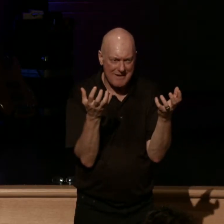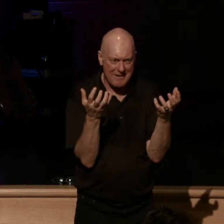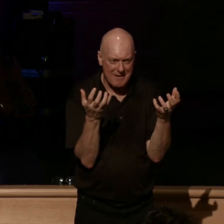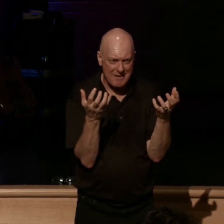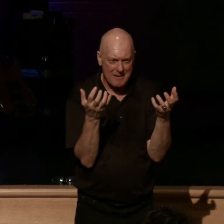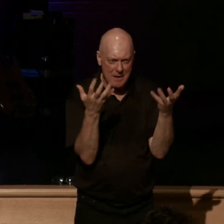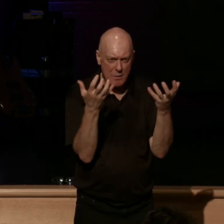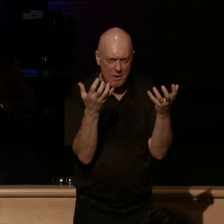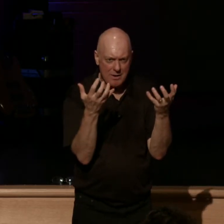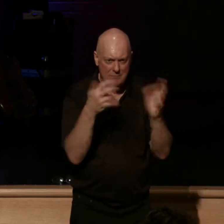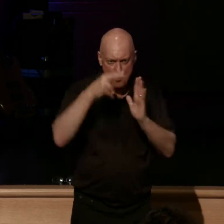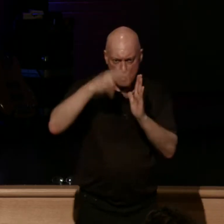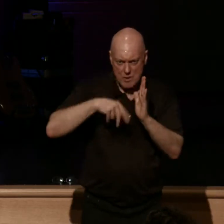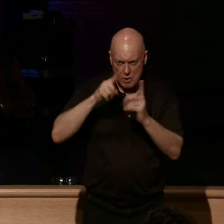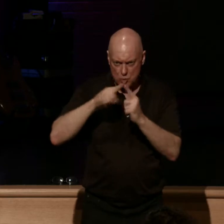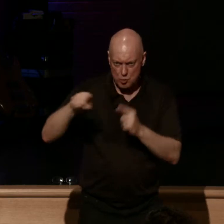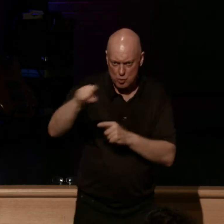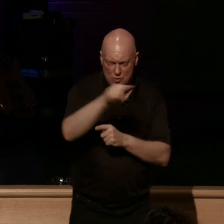to take a moment to read for you